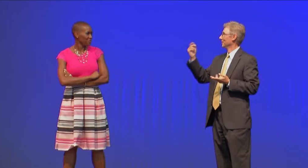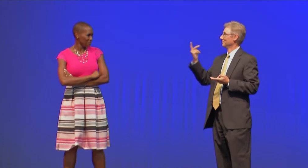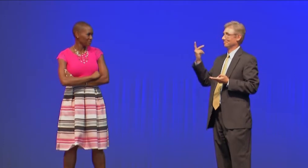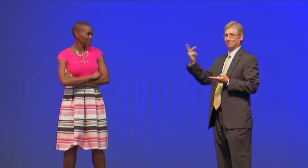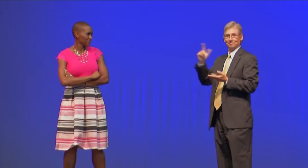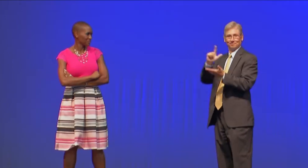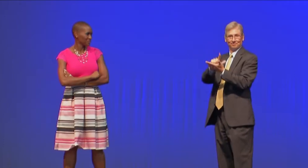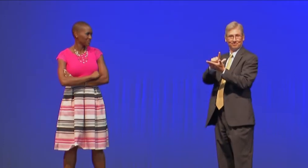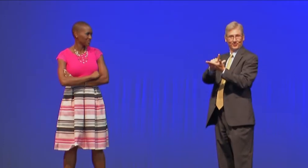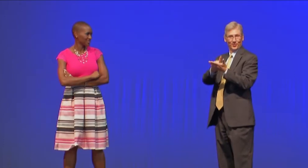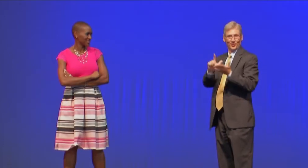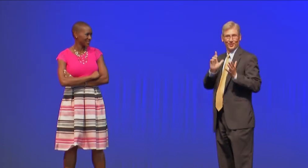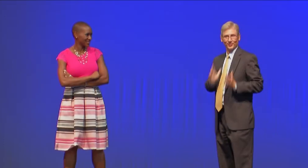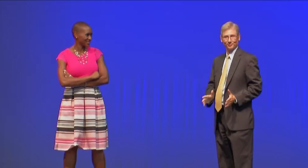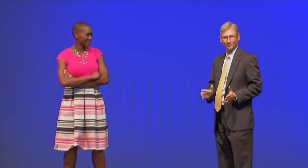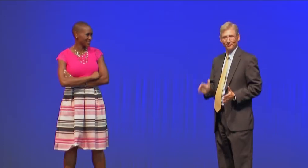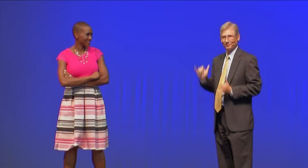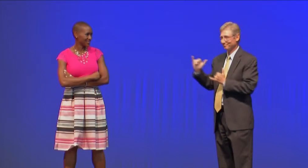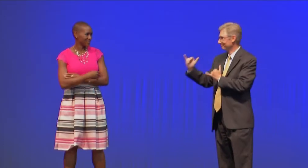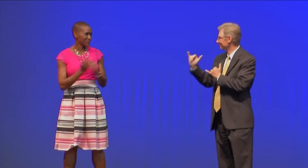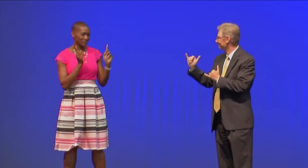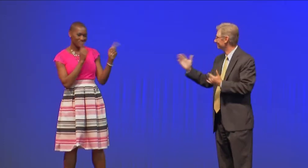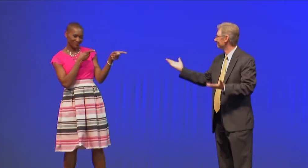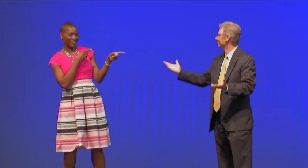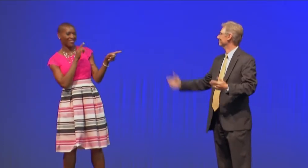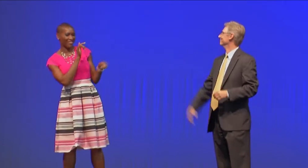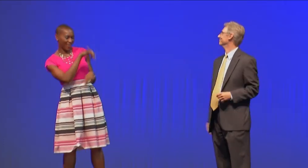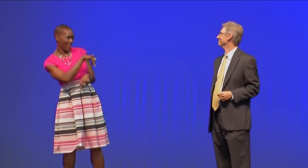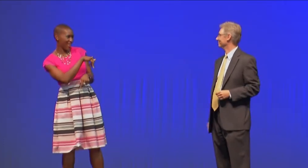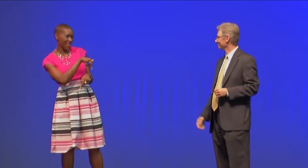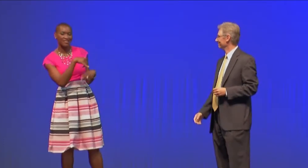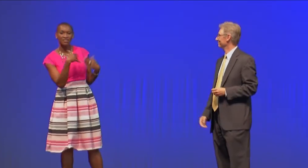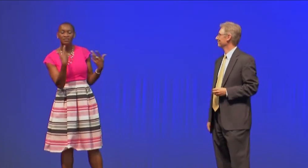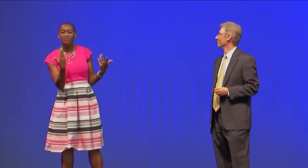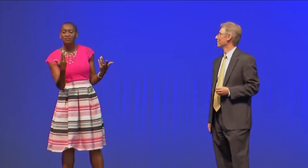York. We are also both attorneys. That's right.